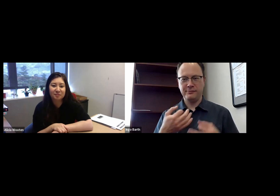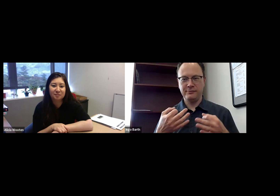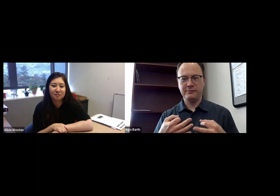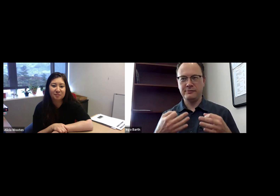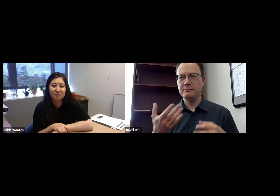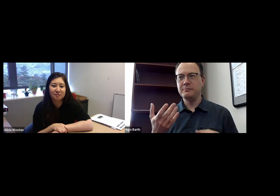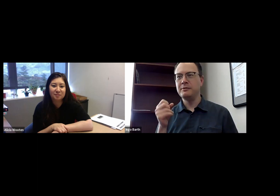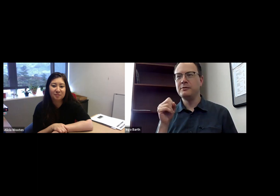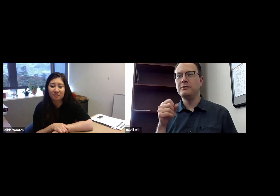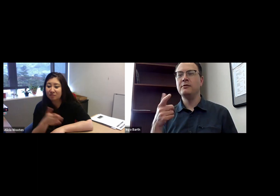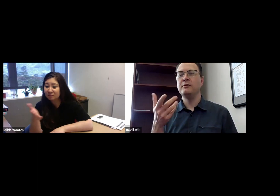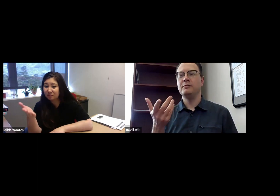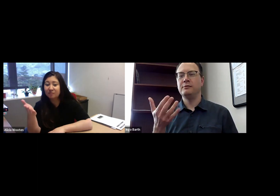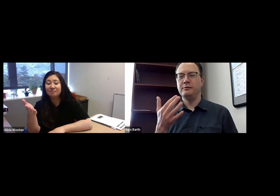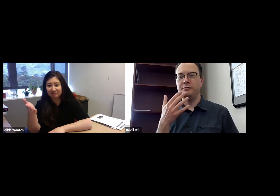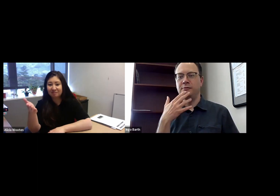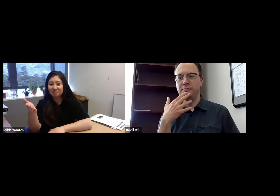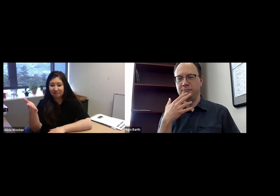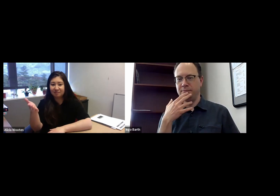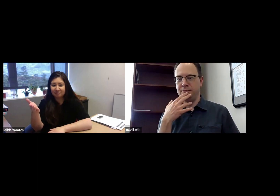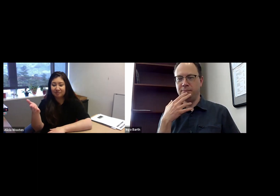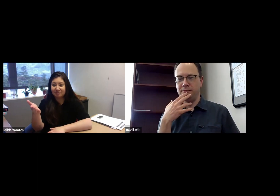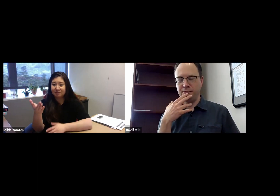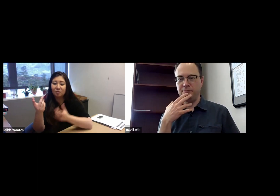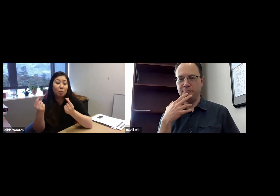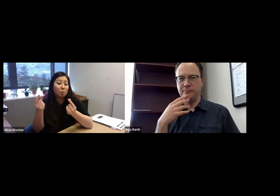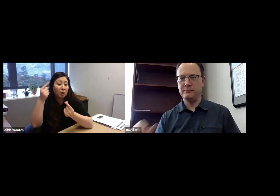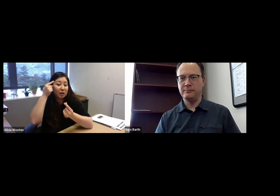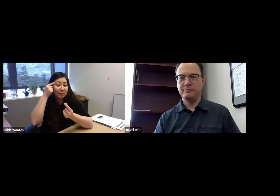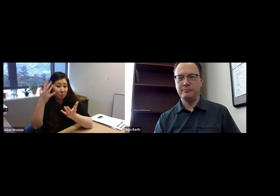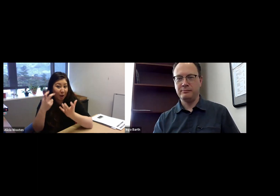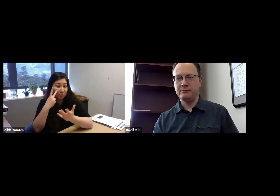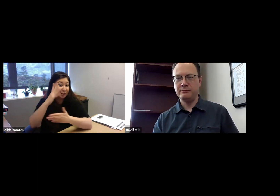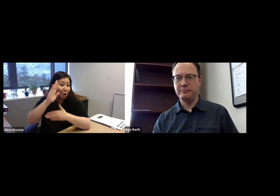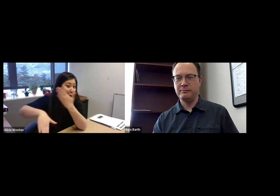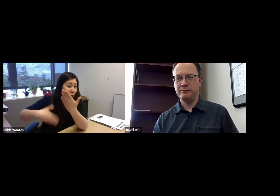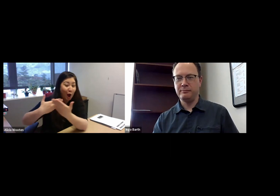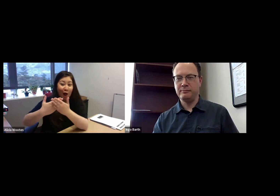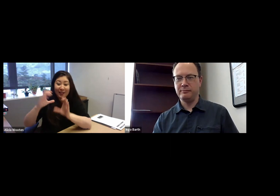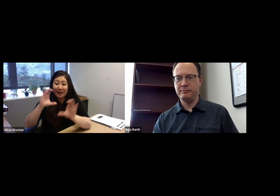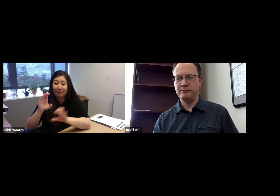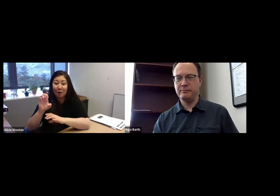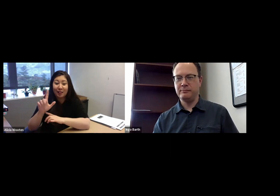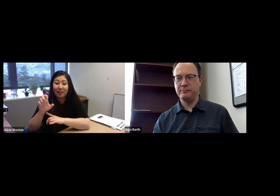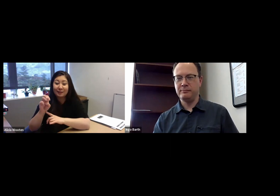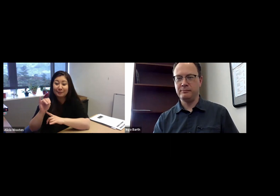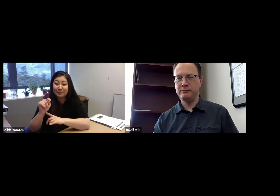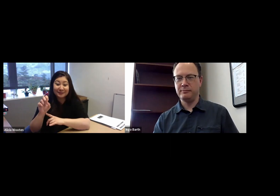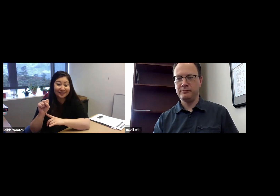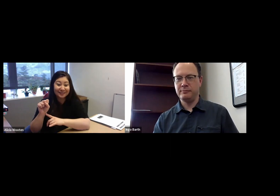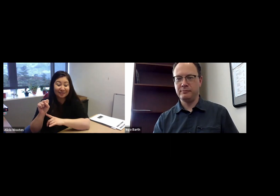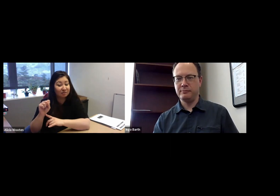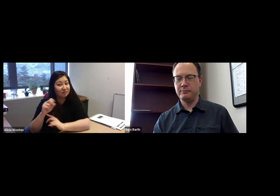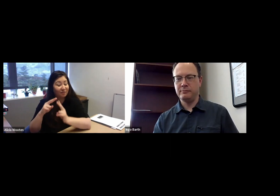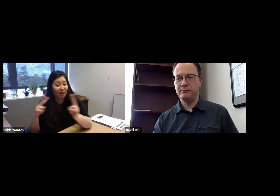I think I'd like to ask the group. I don't want to be the only one who decides. okay, what do you think?